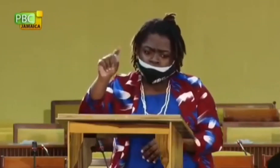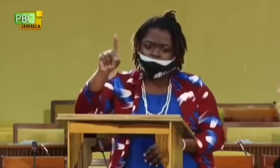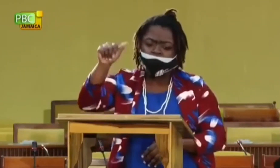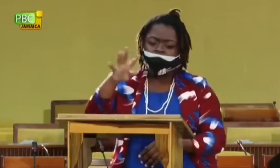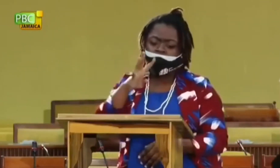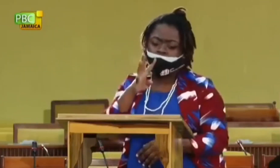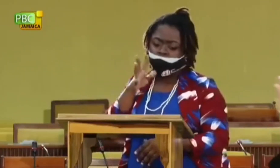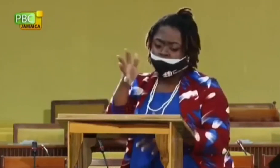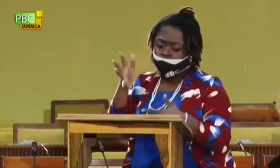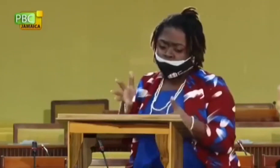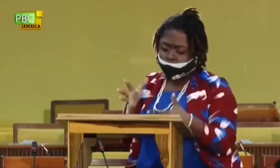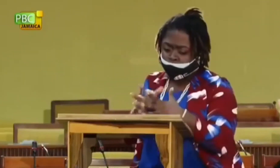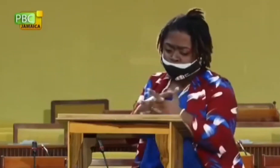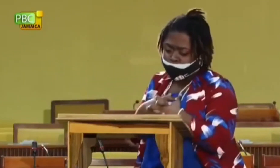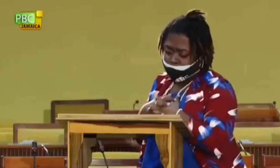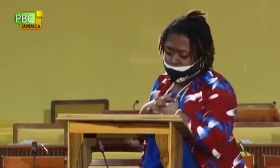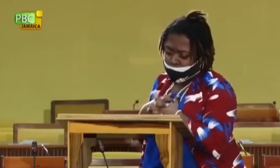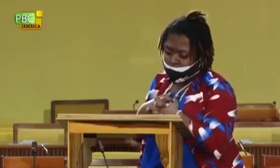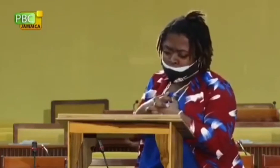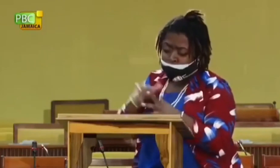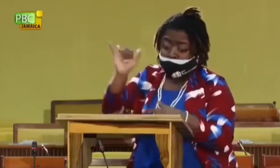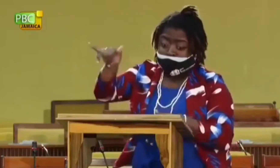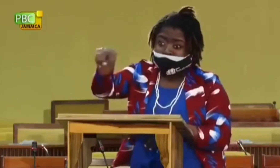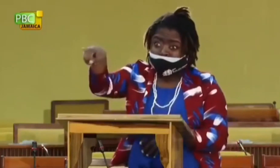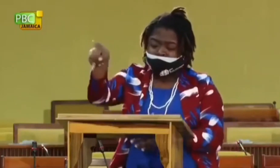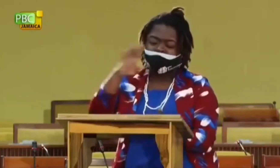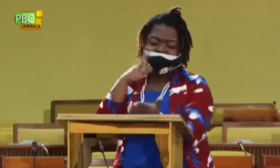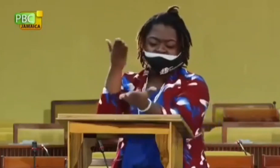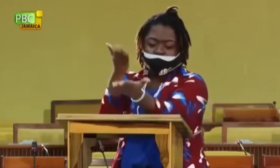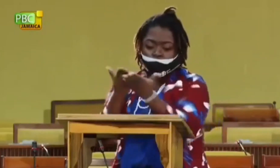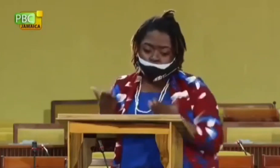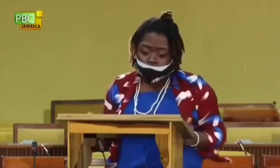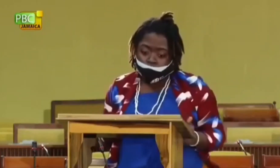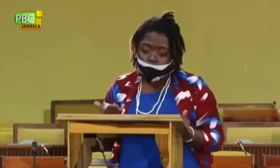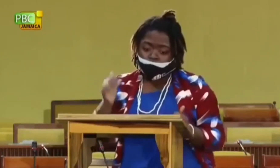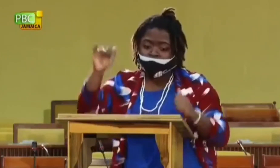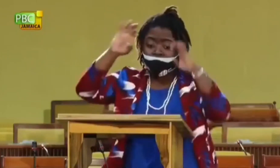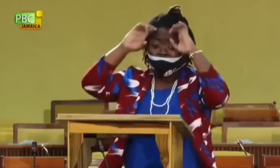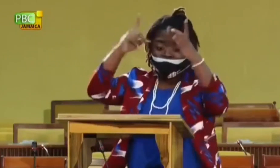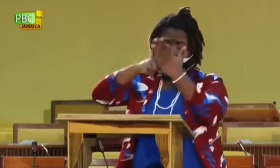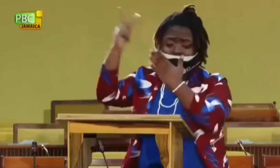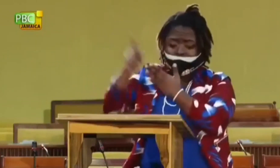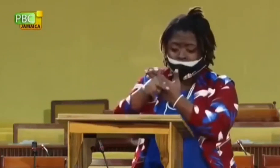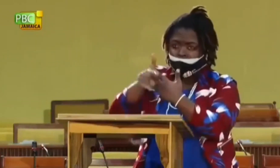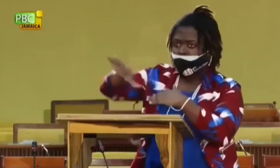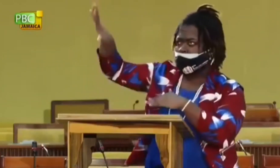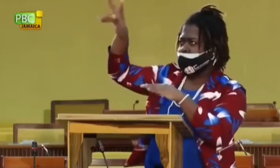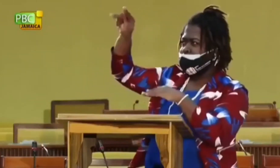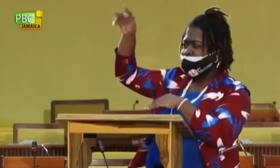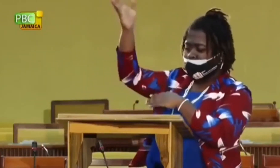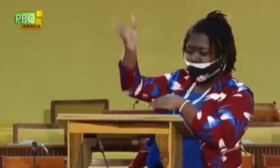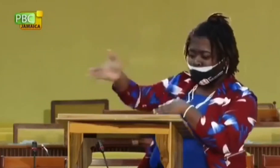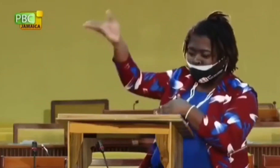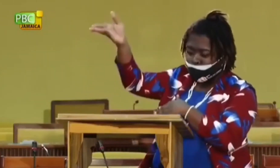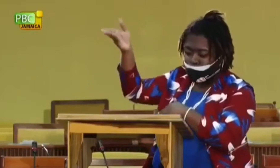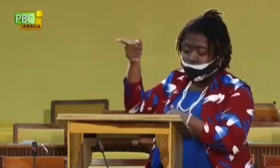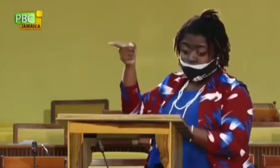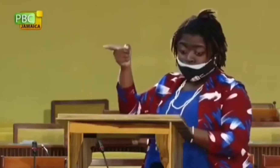Madam Speaker, we see evidence of this with the educational programs that are broadcast